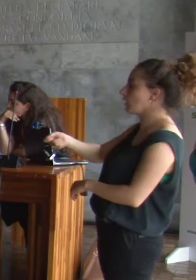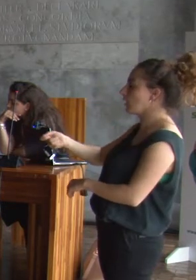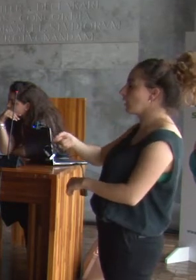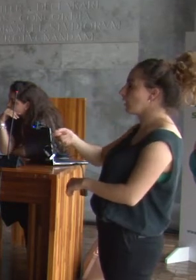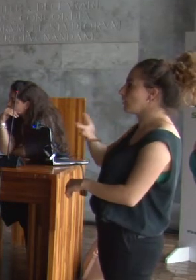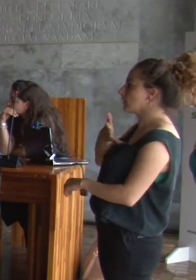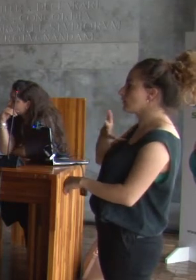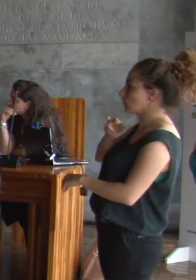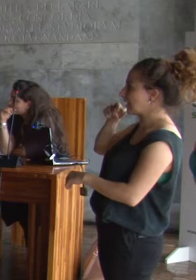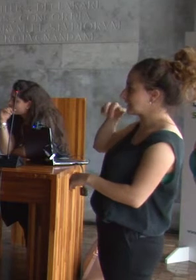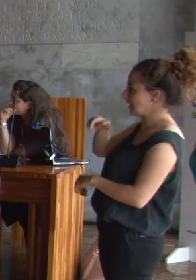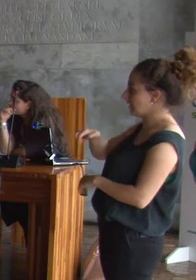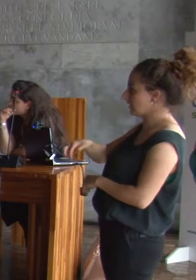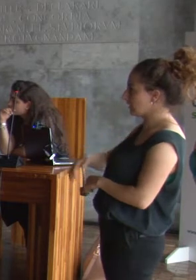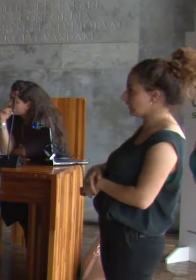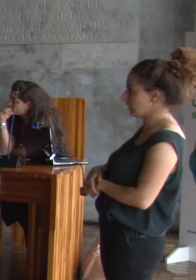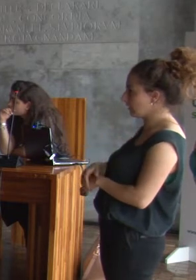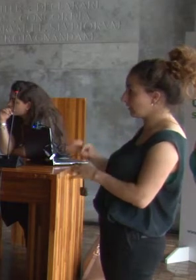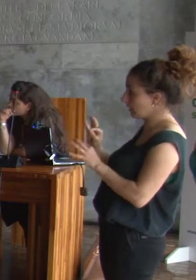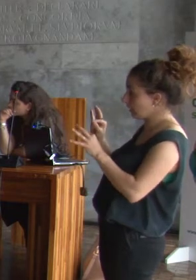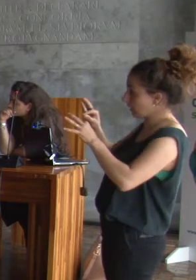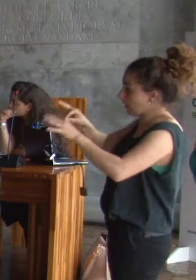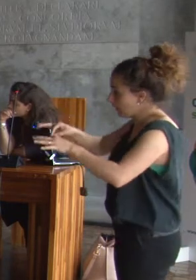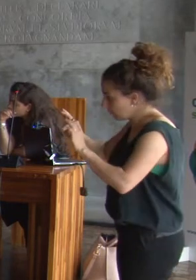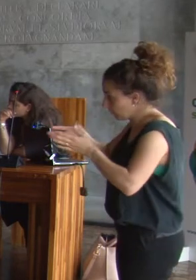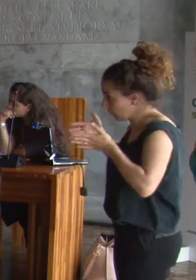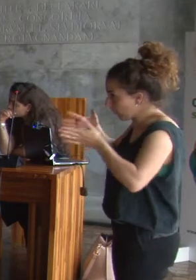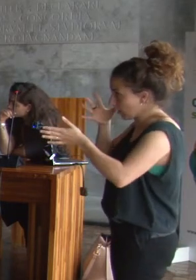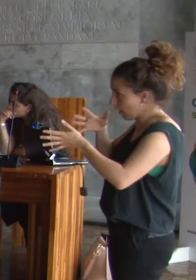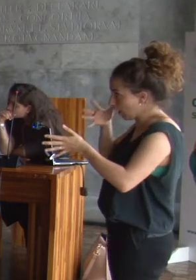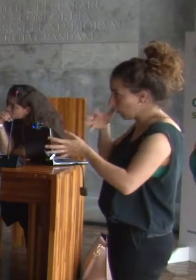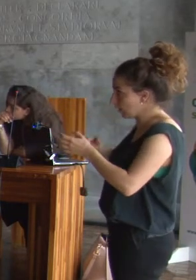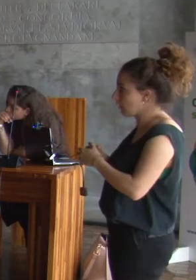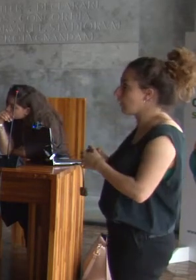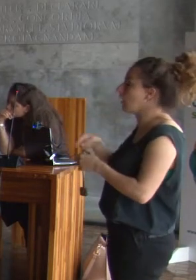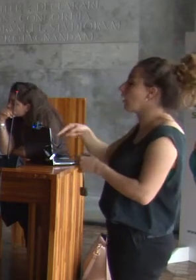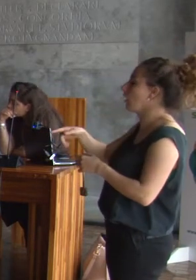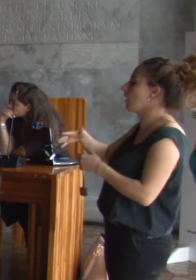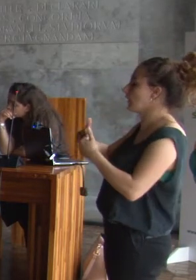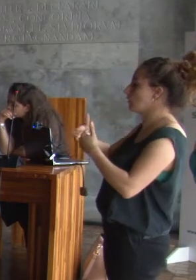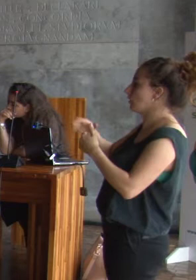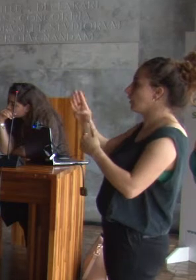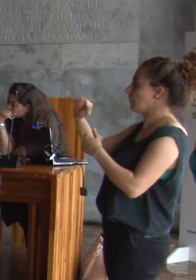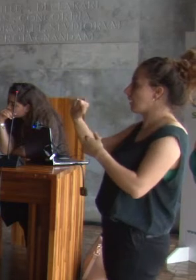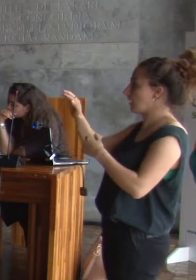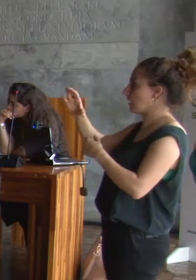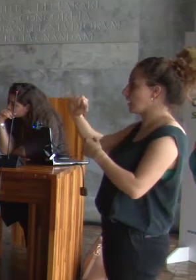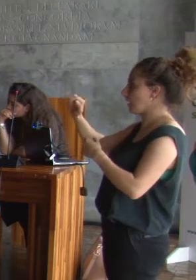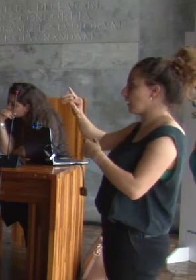that there are steps leading straight into the water. You are by a